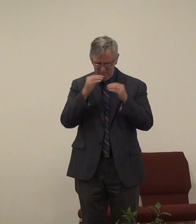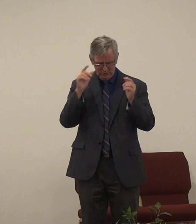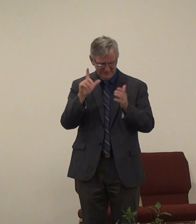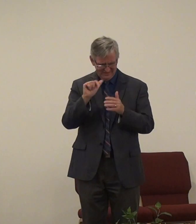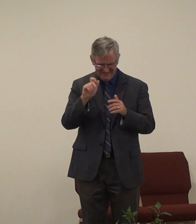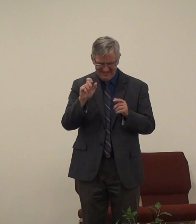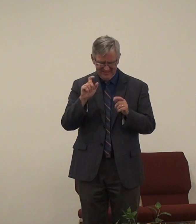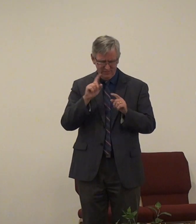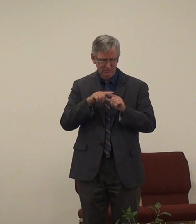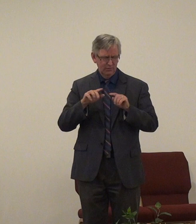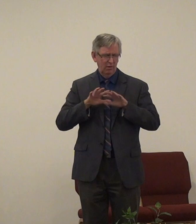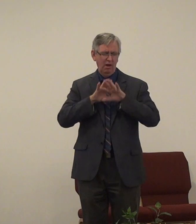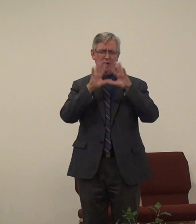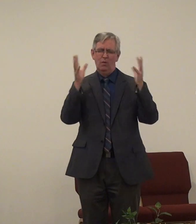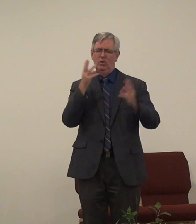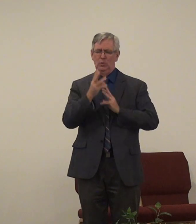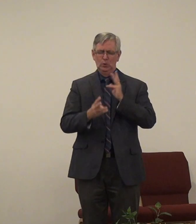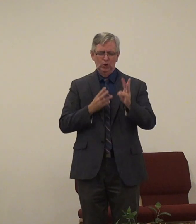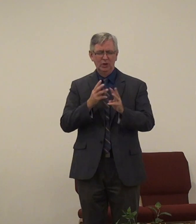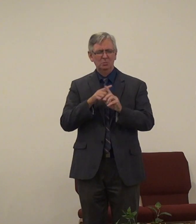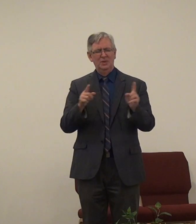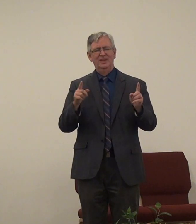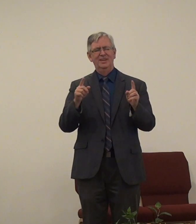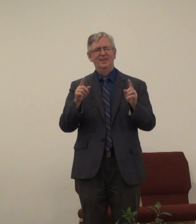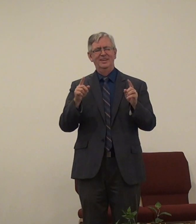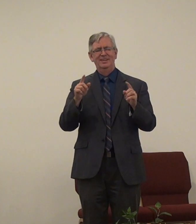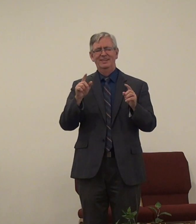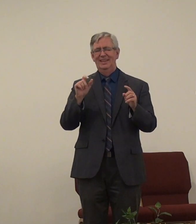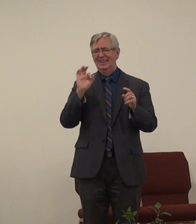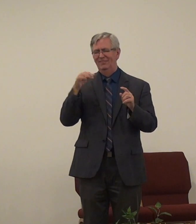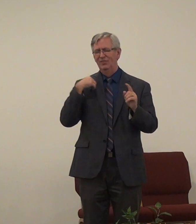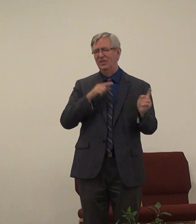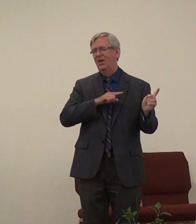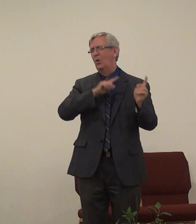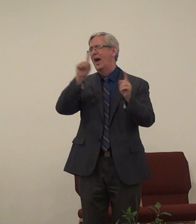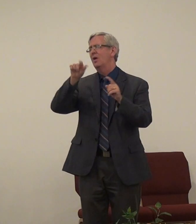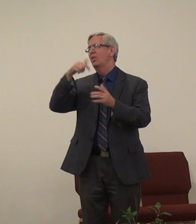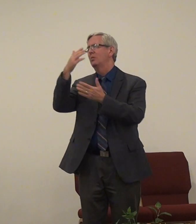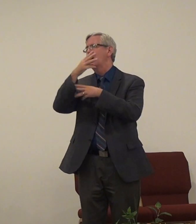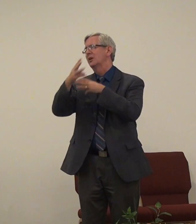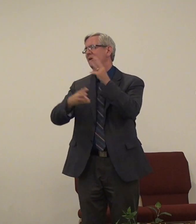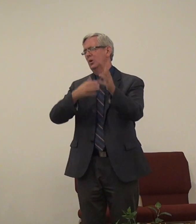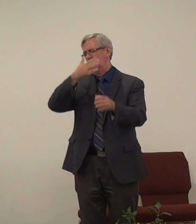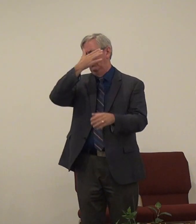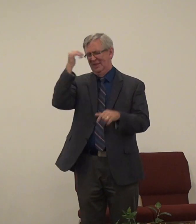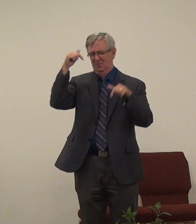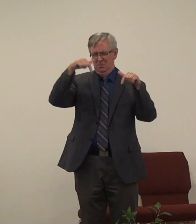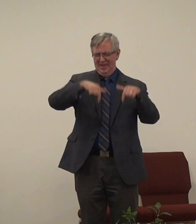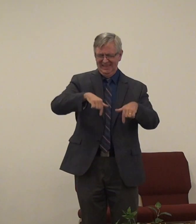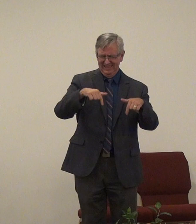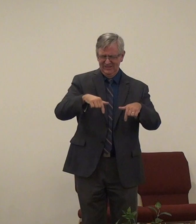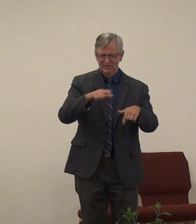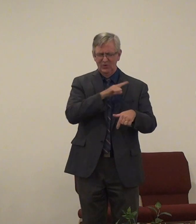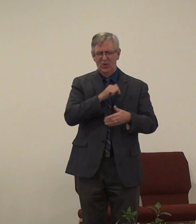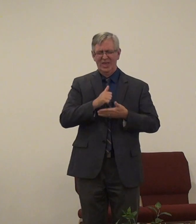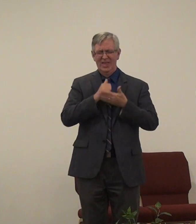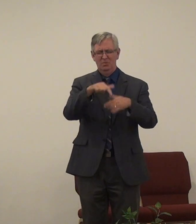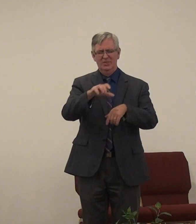Lord, not only here in Moses Lake, but across the whole world. Lord, if we go and reach the uttermost, but we don't reach